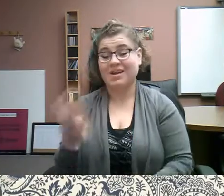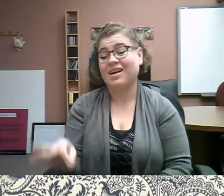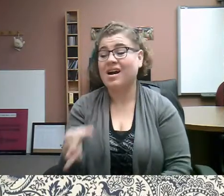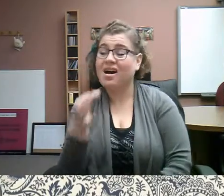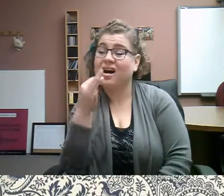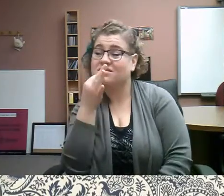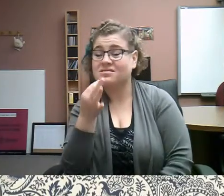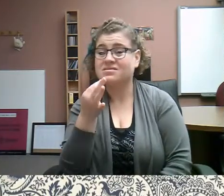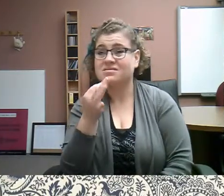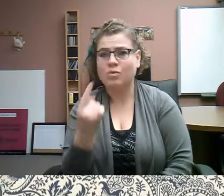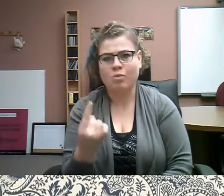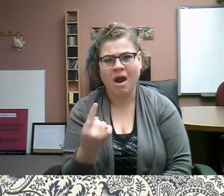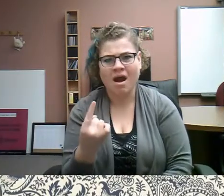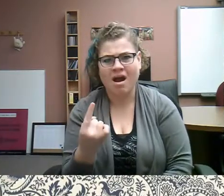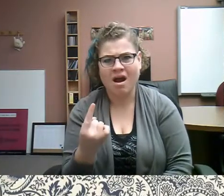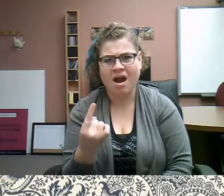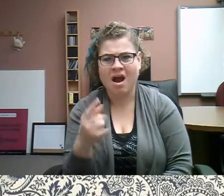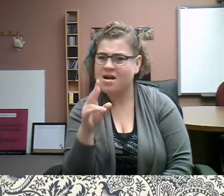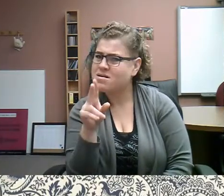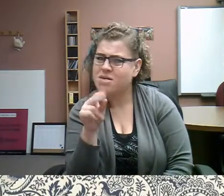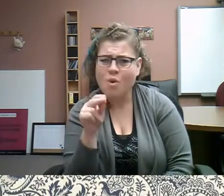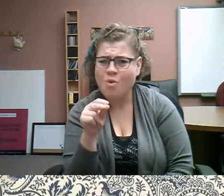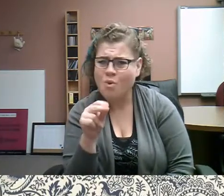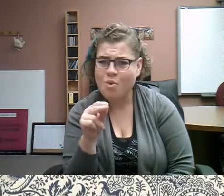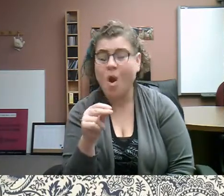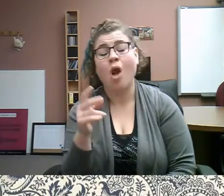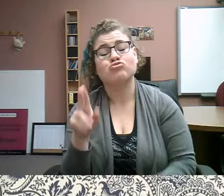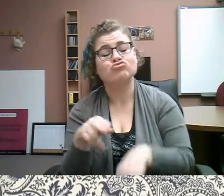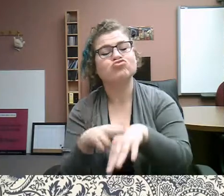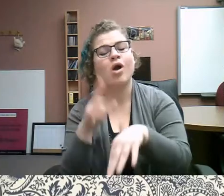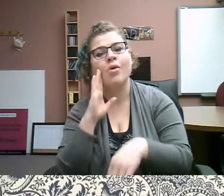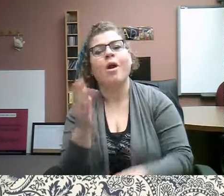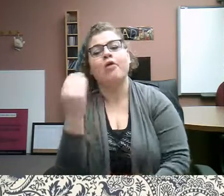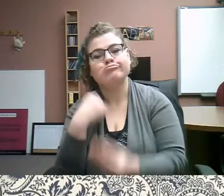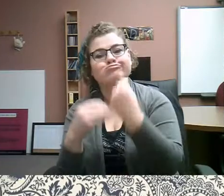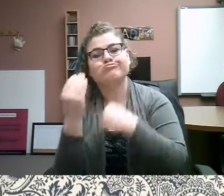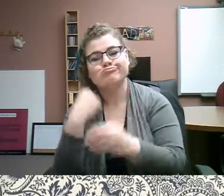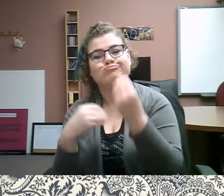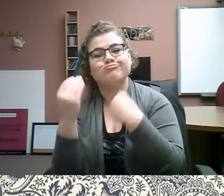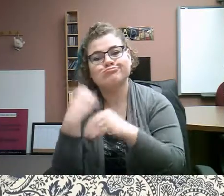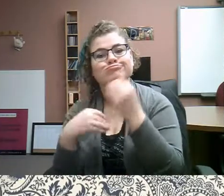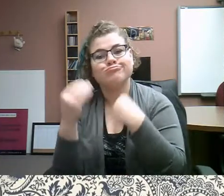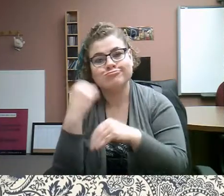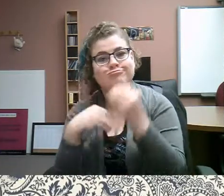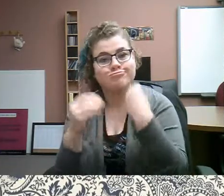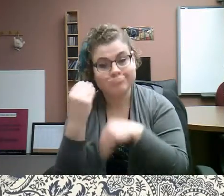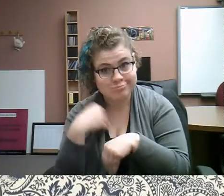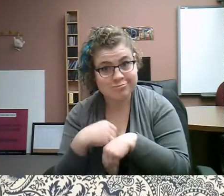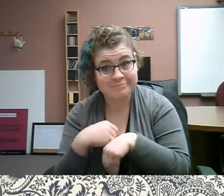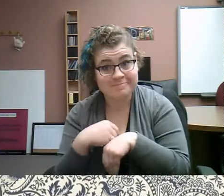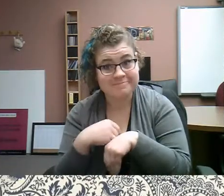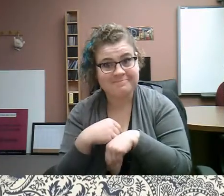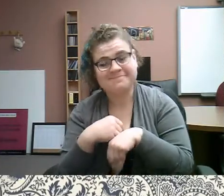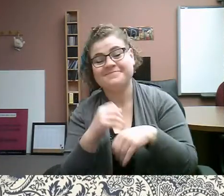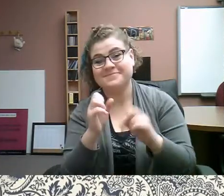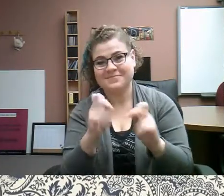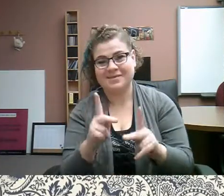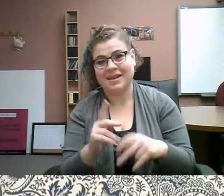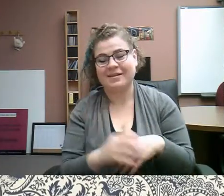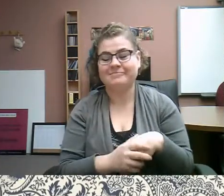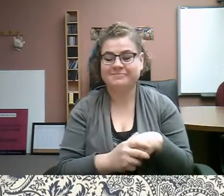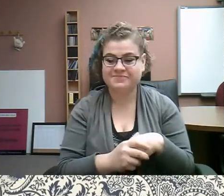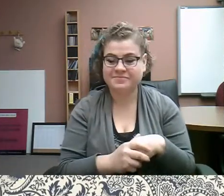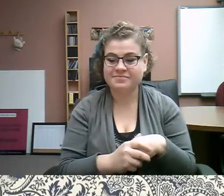You would do it again and again and again. Why? Because normally do you just take one? No. Normally you're going to be eating.